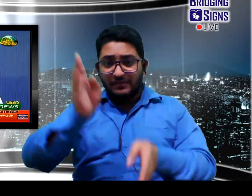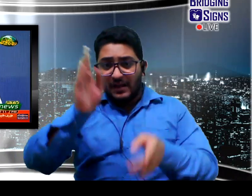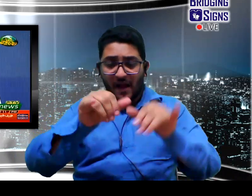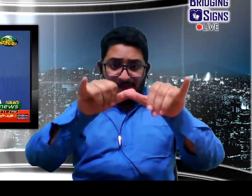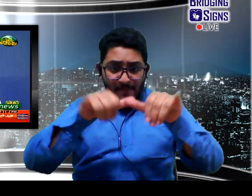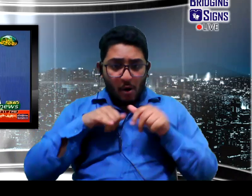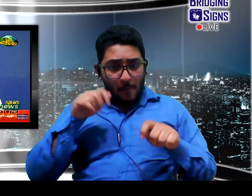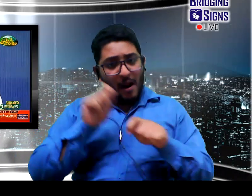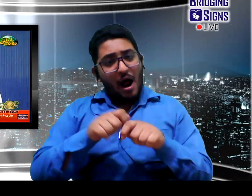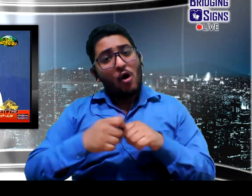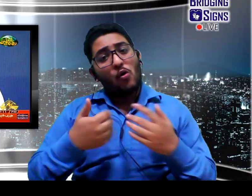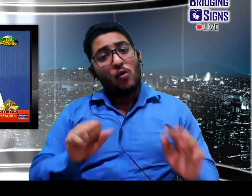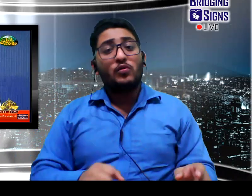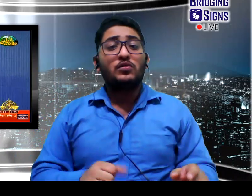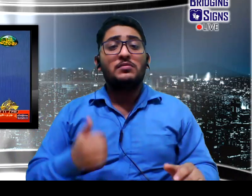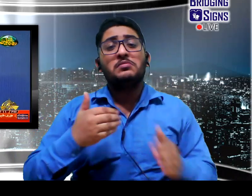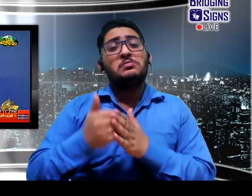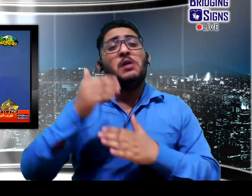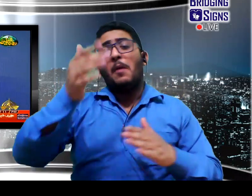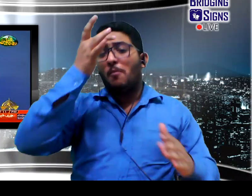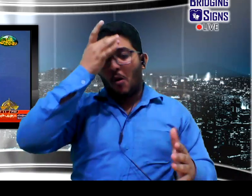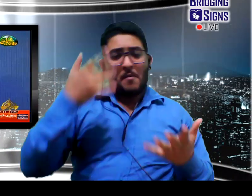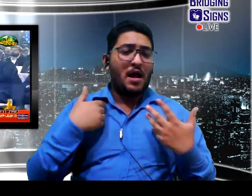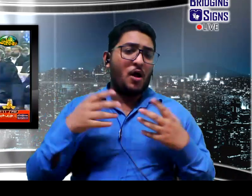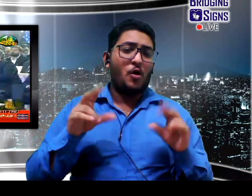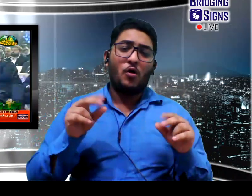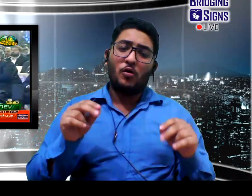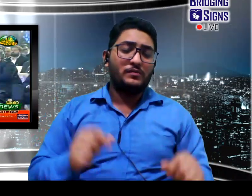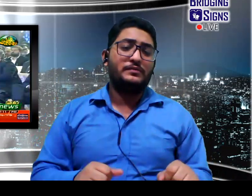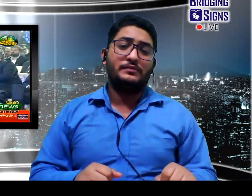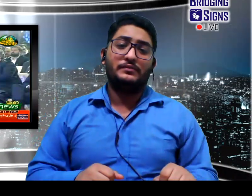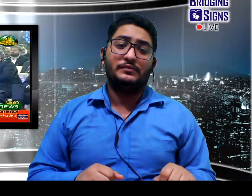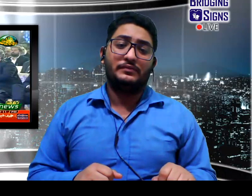roadmap. We know where we are headed. And